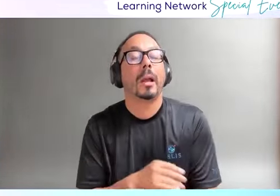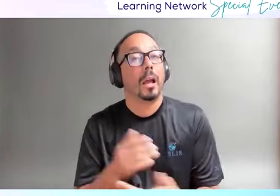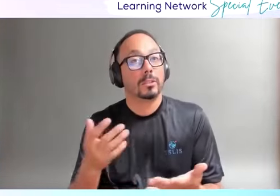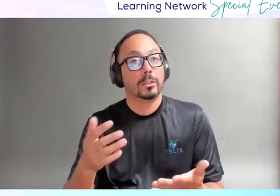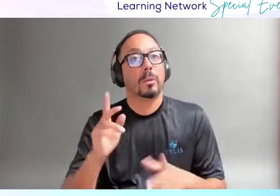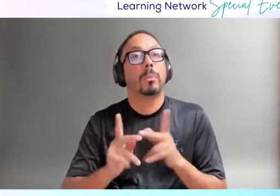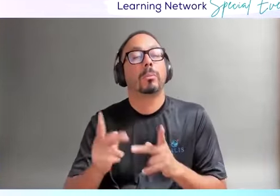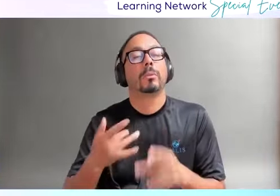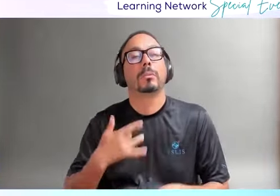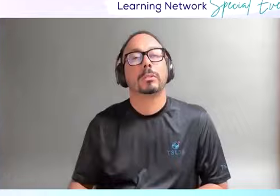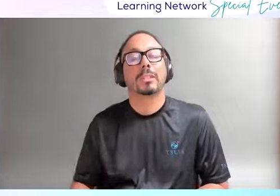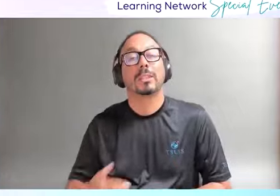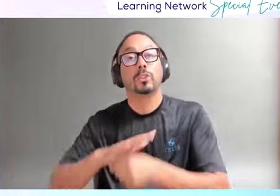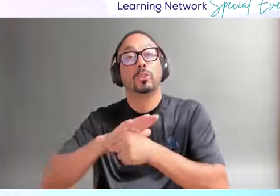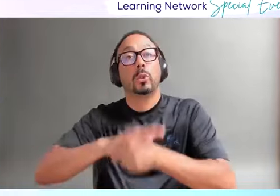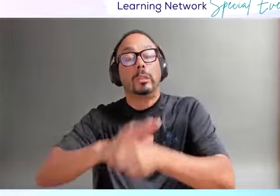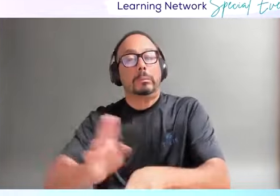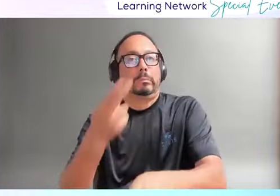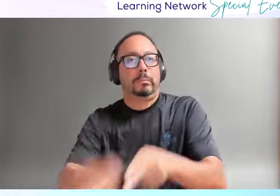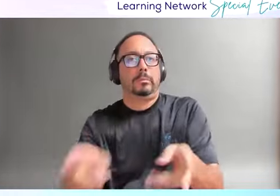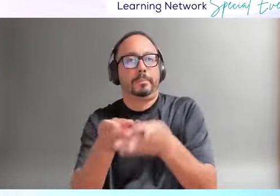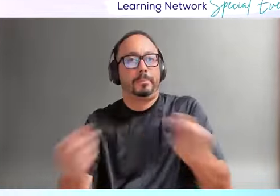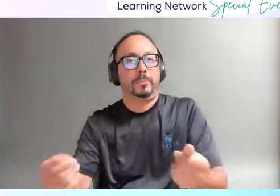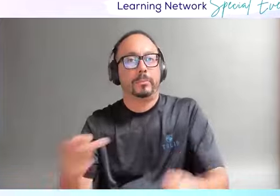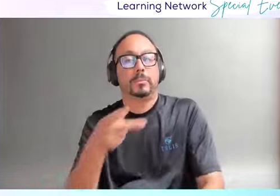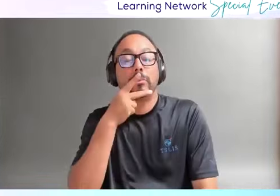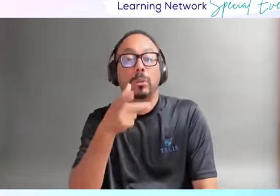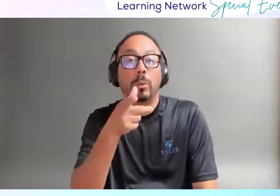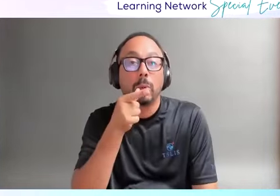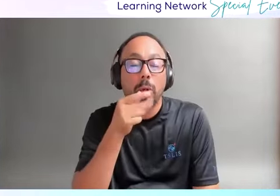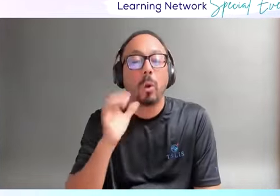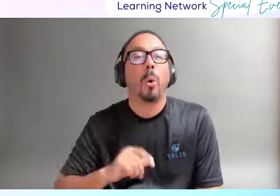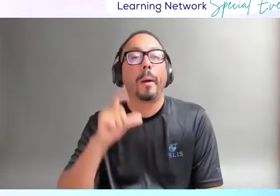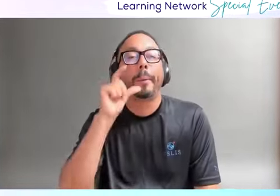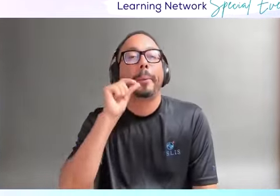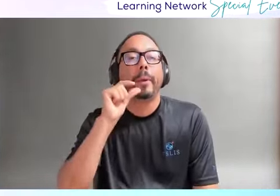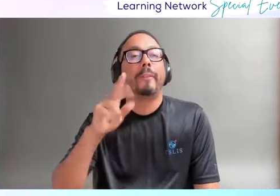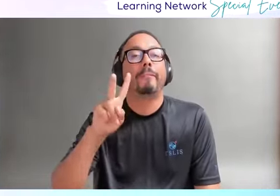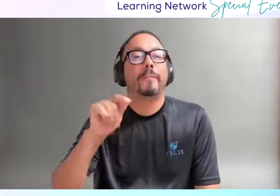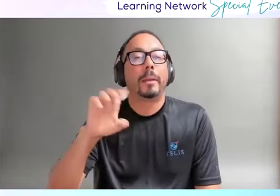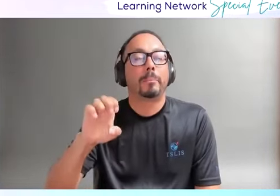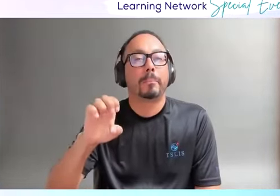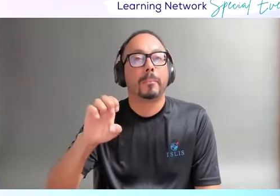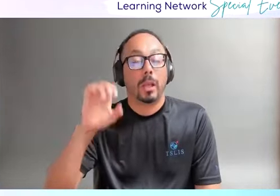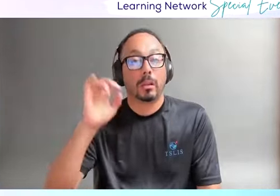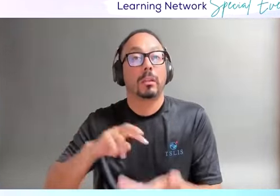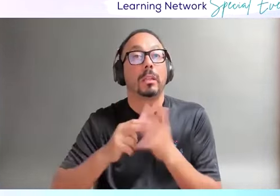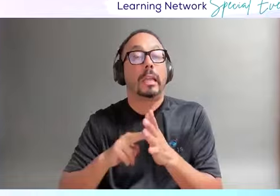short-term stress is relieved by smoking a cigarette or vaping nicotine. It can lead to dependence, but it doesn't create the kind